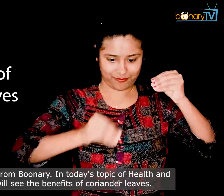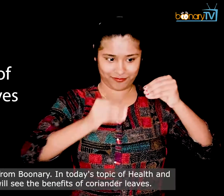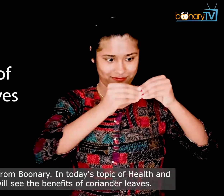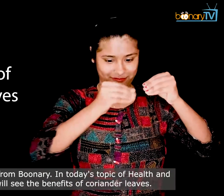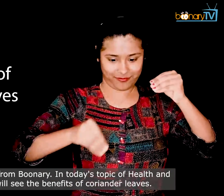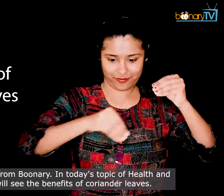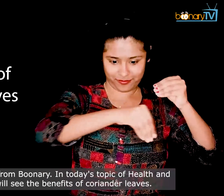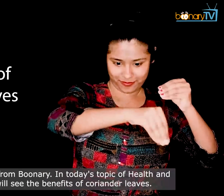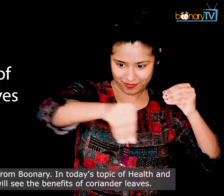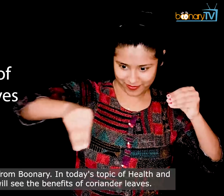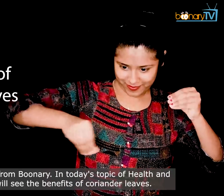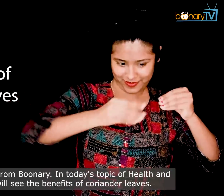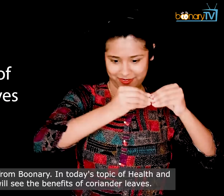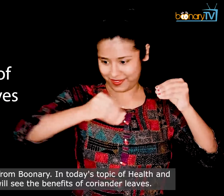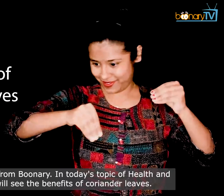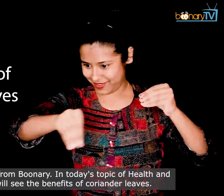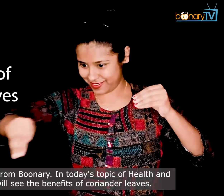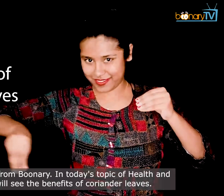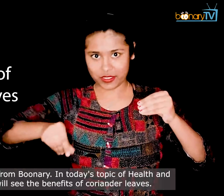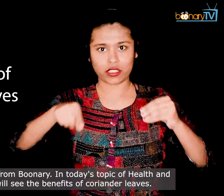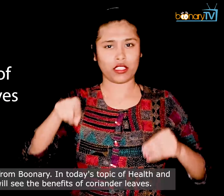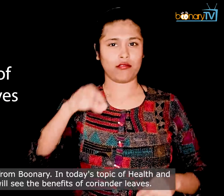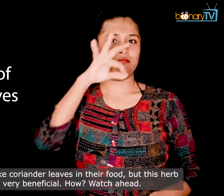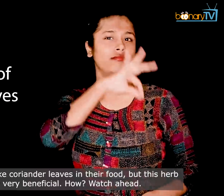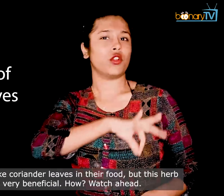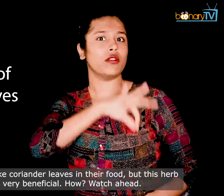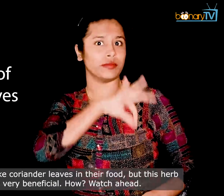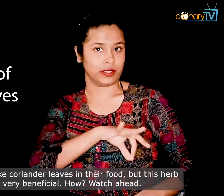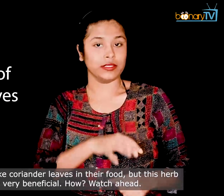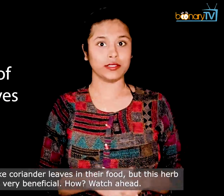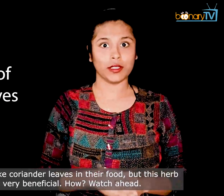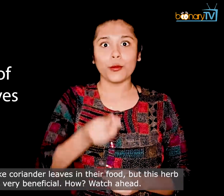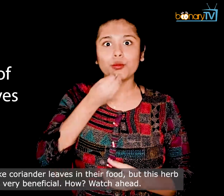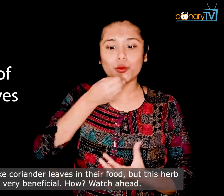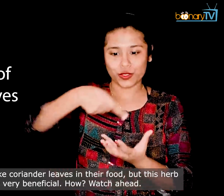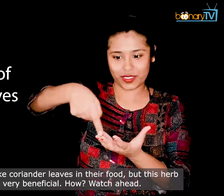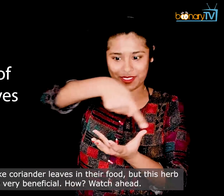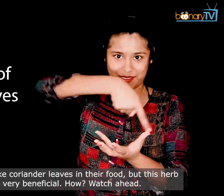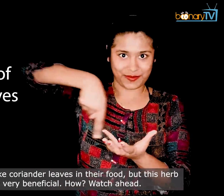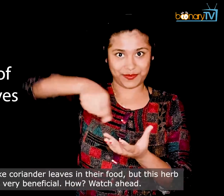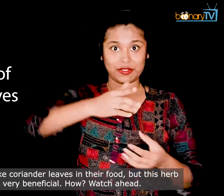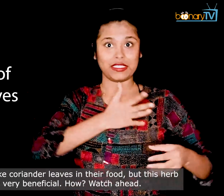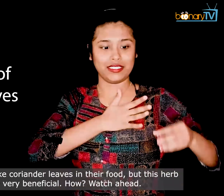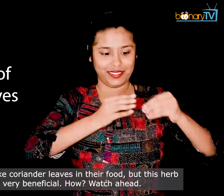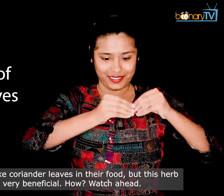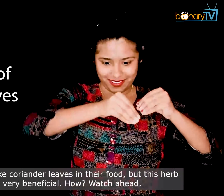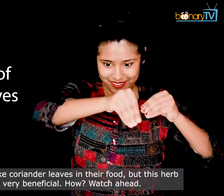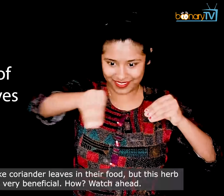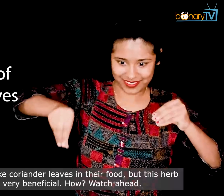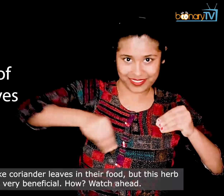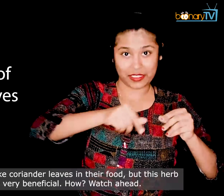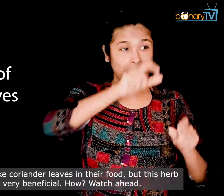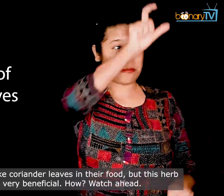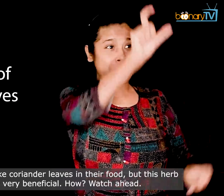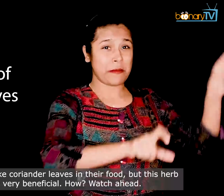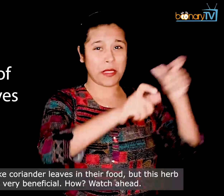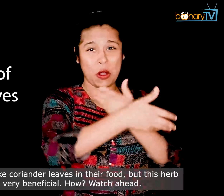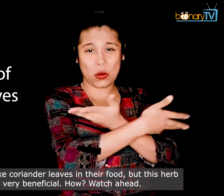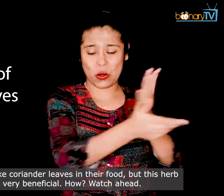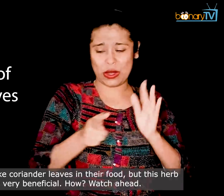of coriander leaves. Not many people like coriander leaves in their food, but